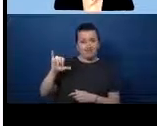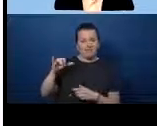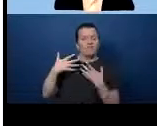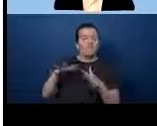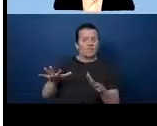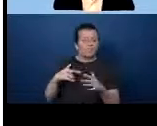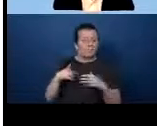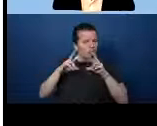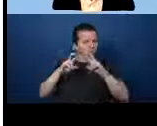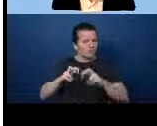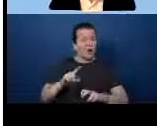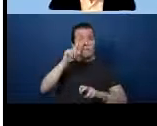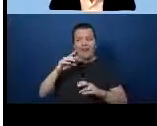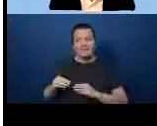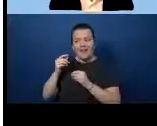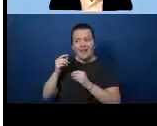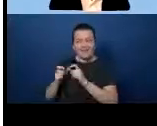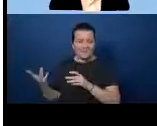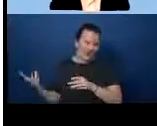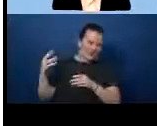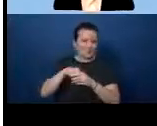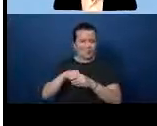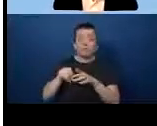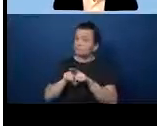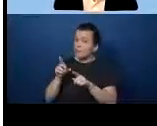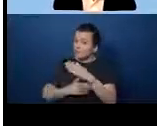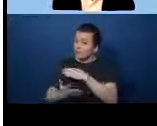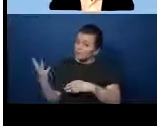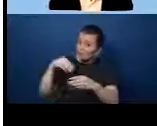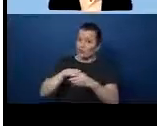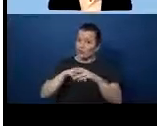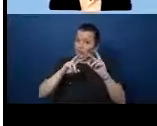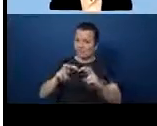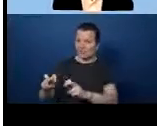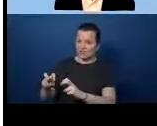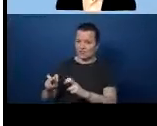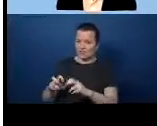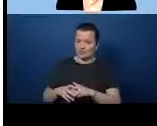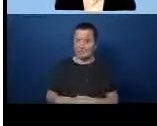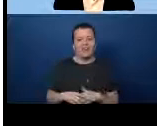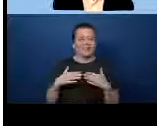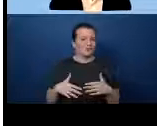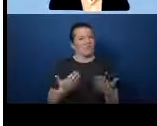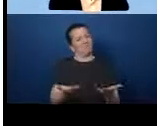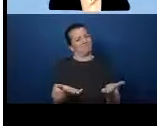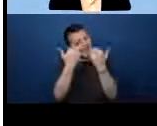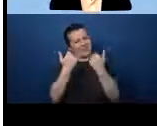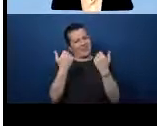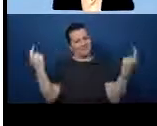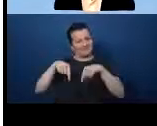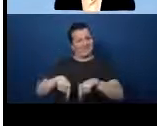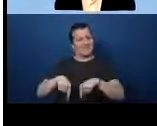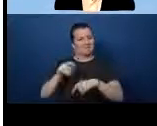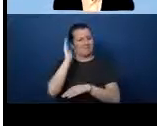people, including young people with disabilities, which is, of course, one of the reasons why she's here today. She